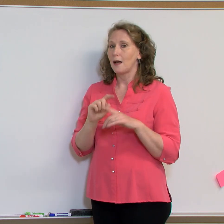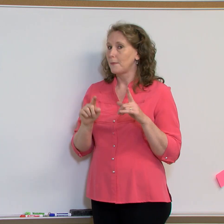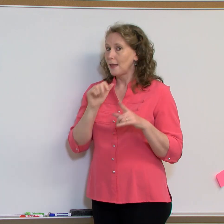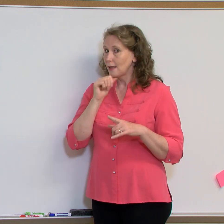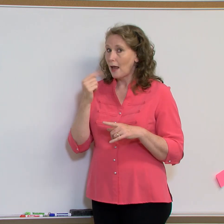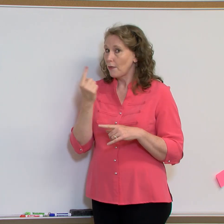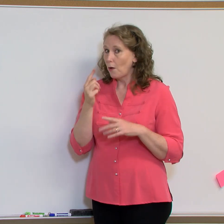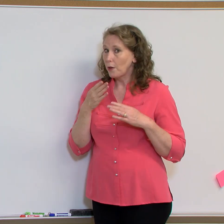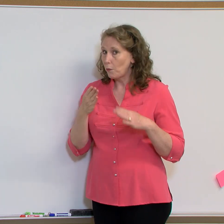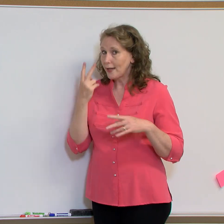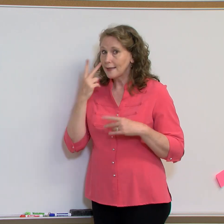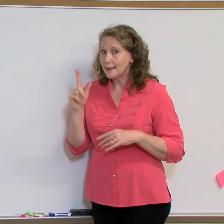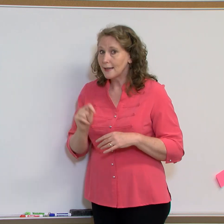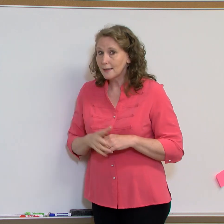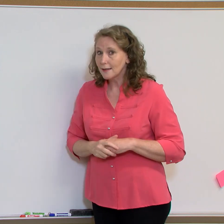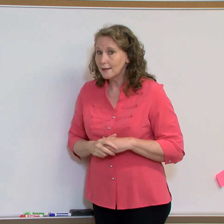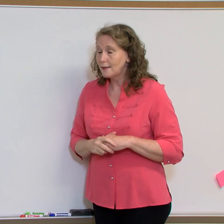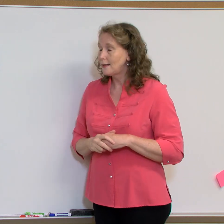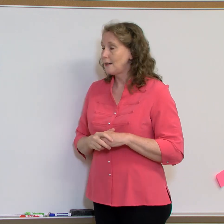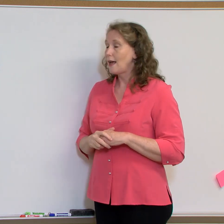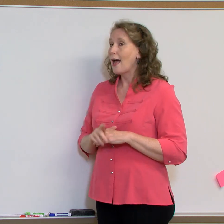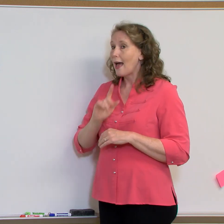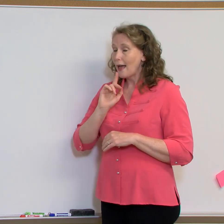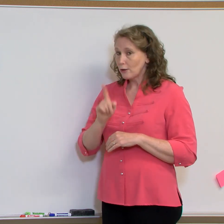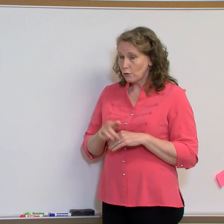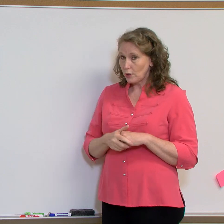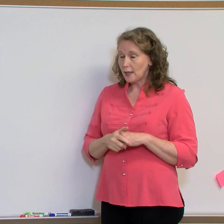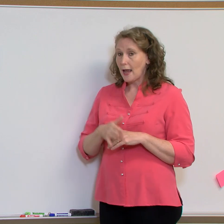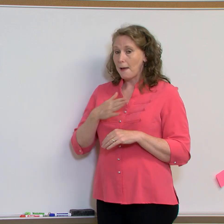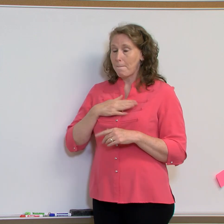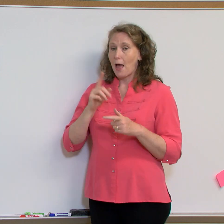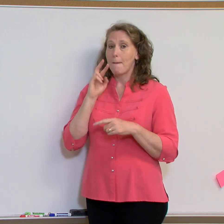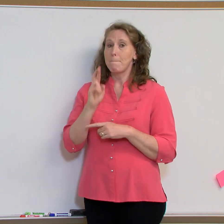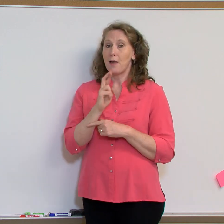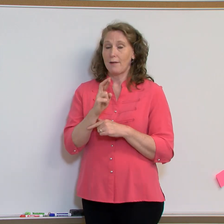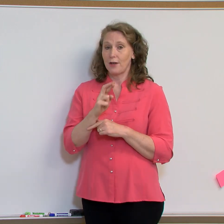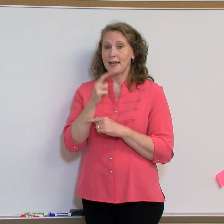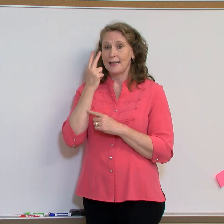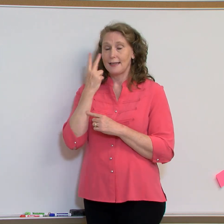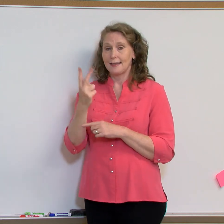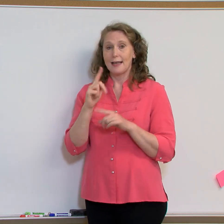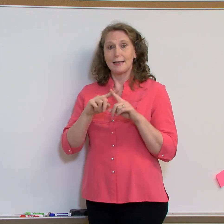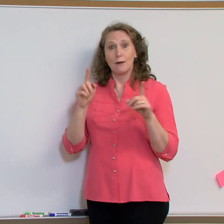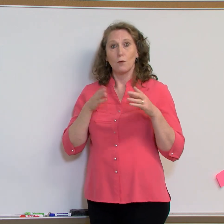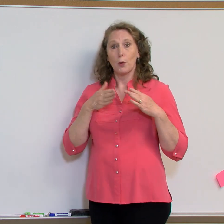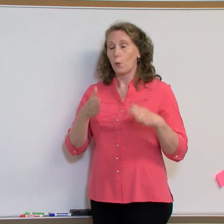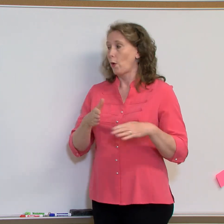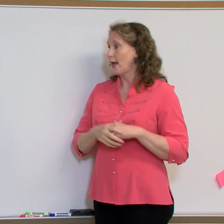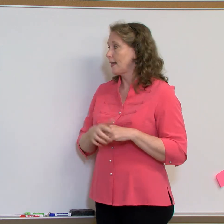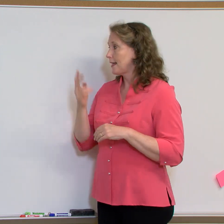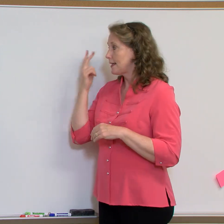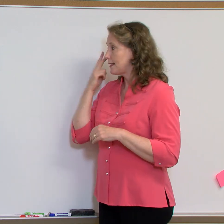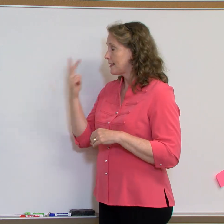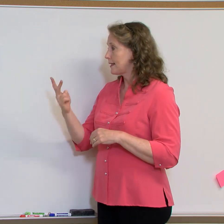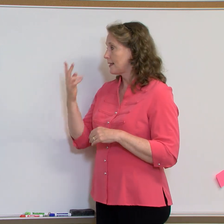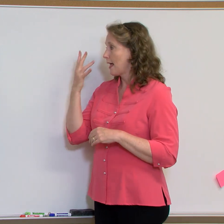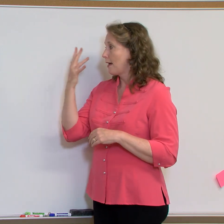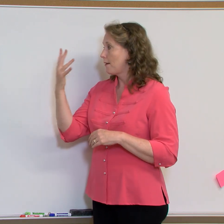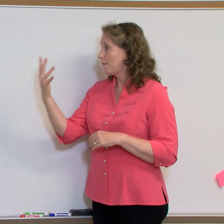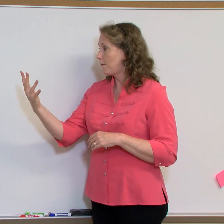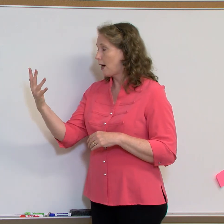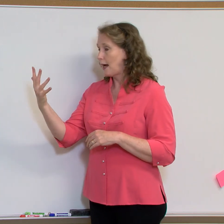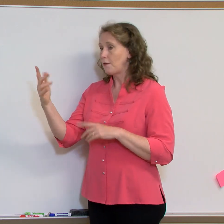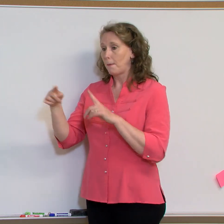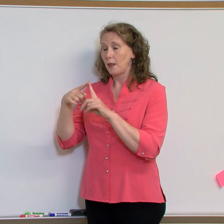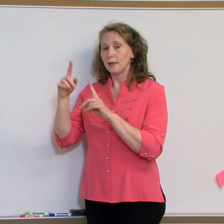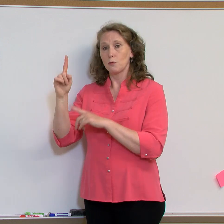that's not the only way to see it. As a matter of fact, my best friend, he sees it this way. He sees 5